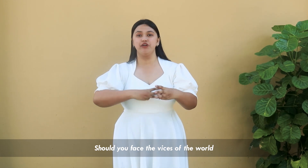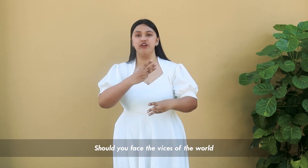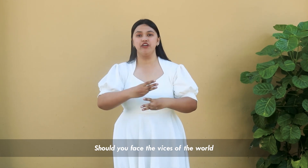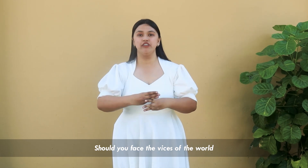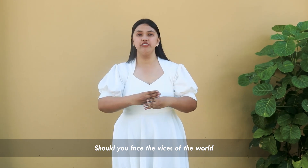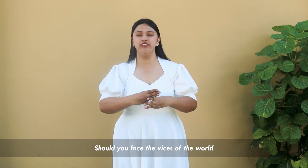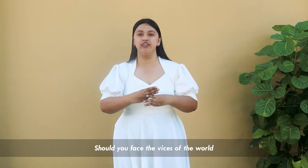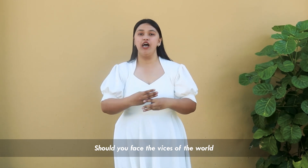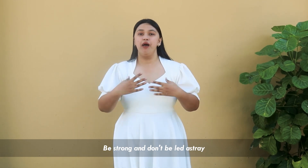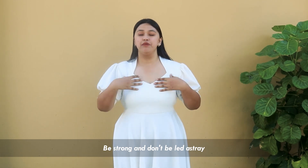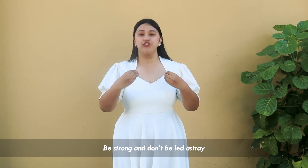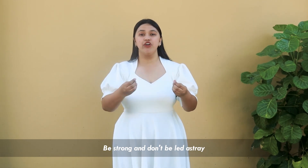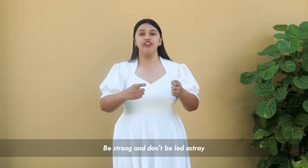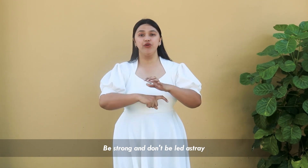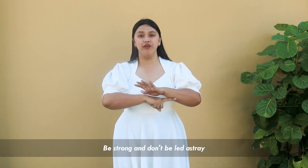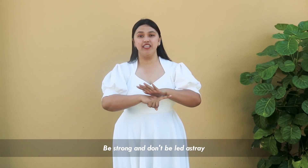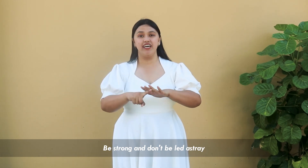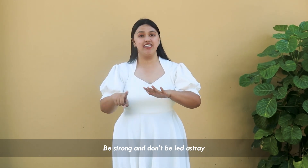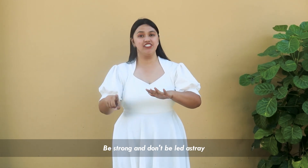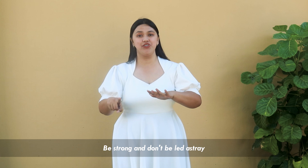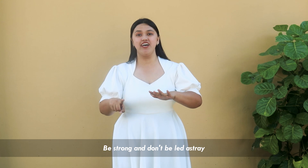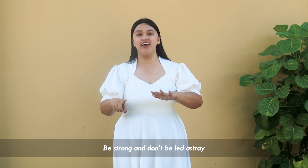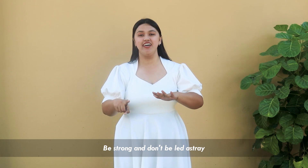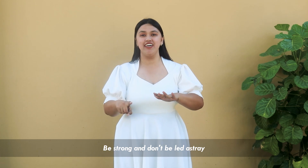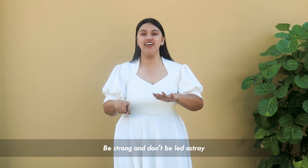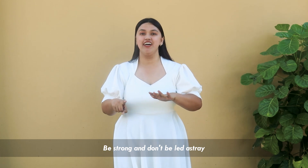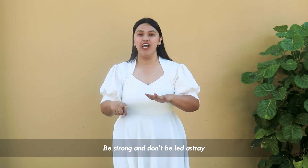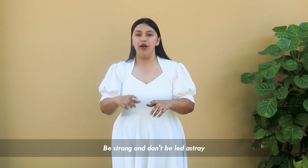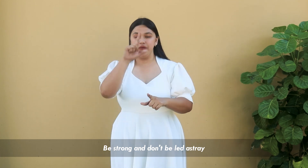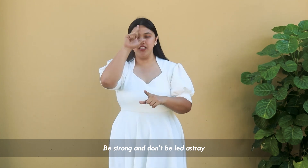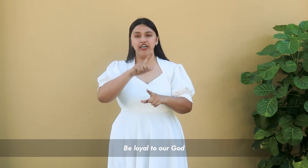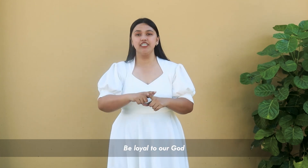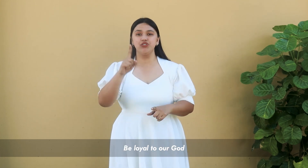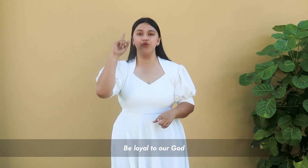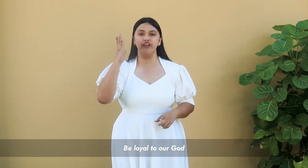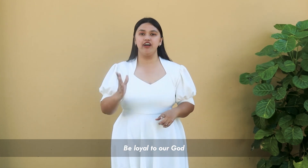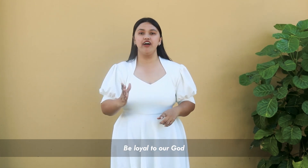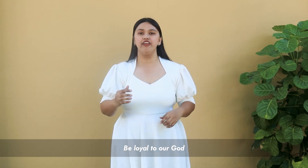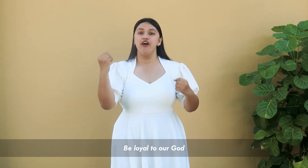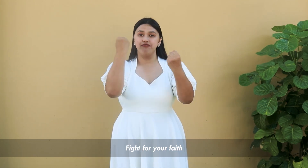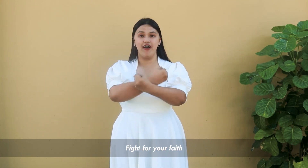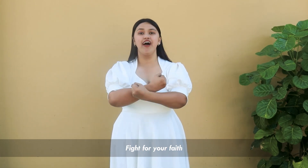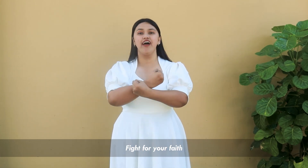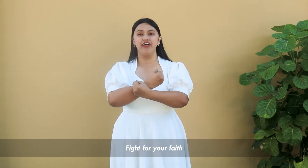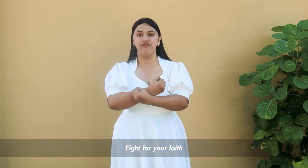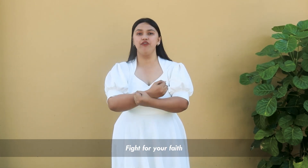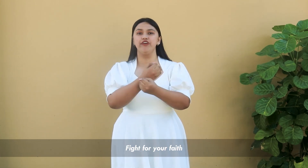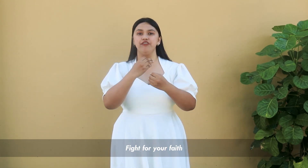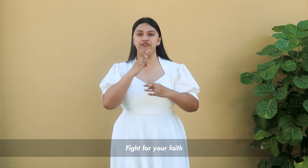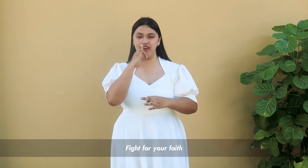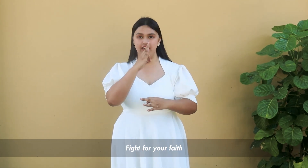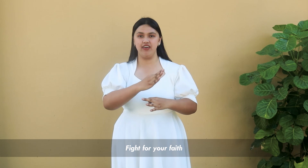of the world Be strong and don't be led astray Be loyal to our God Fight